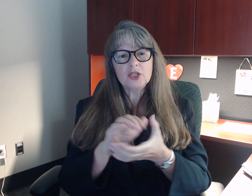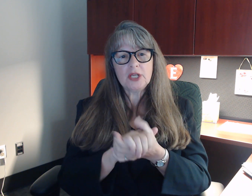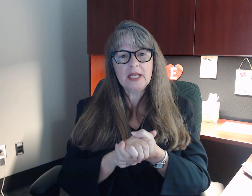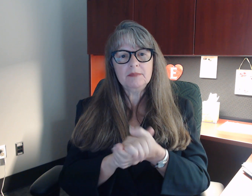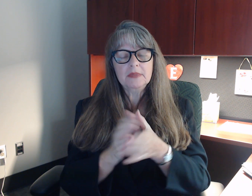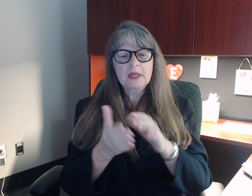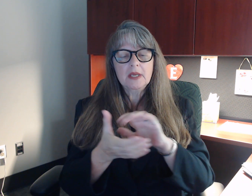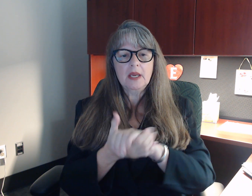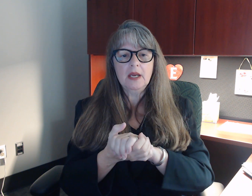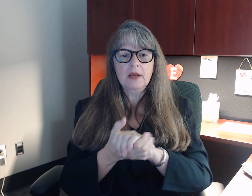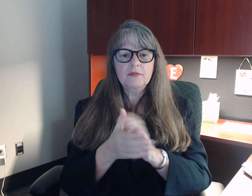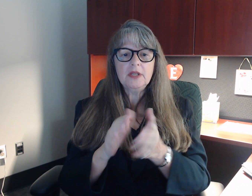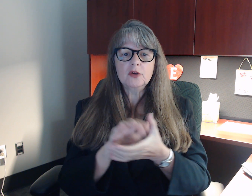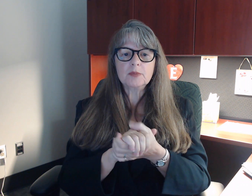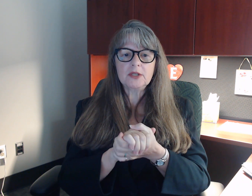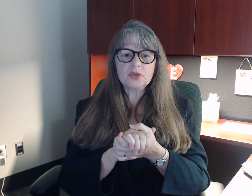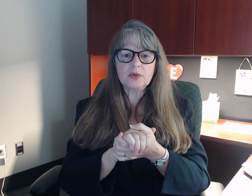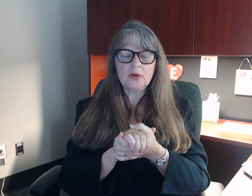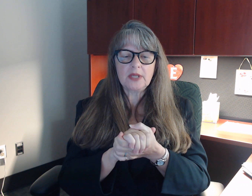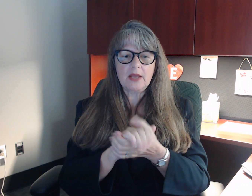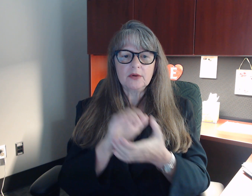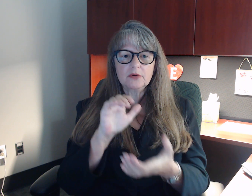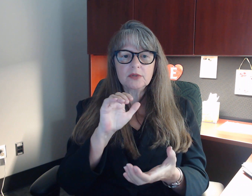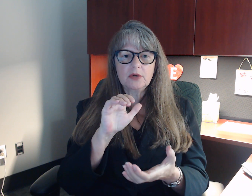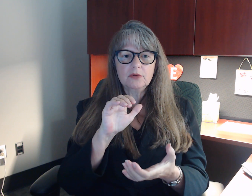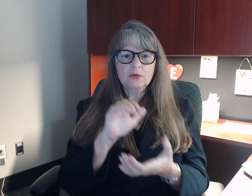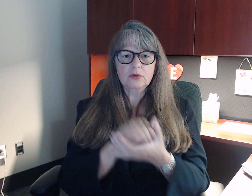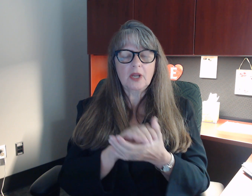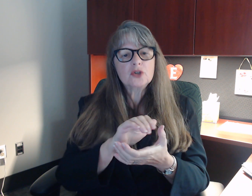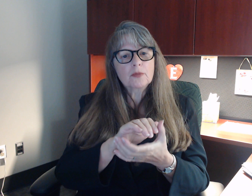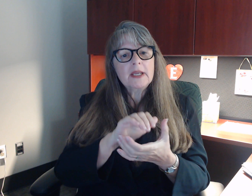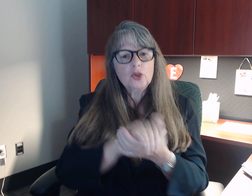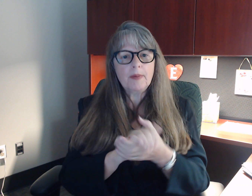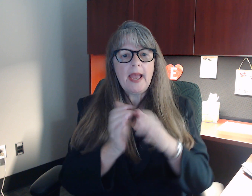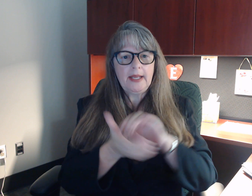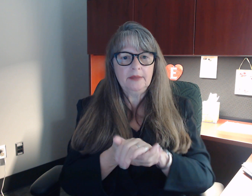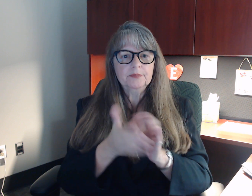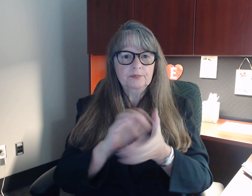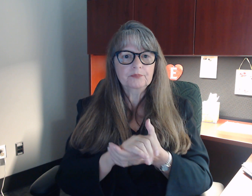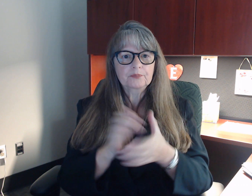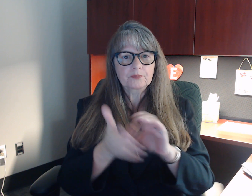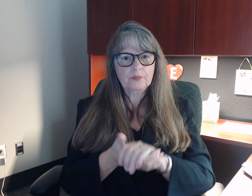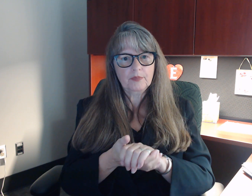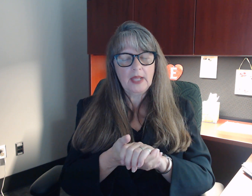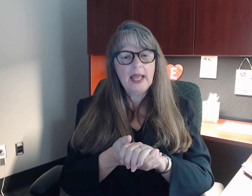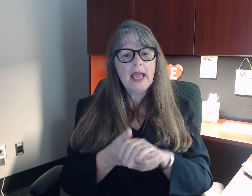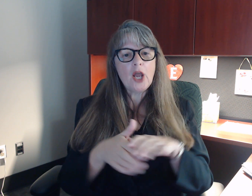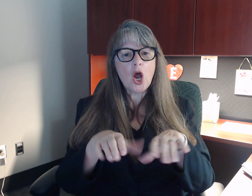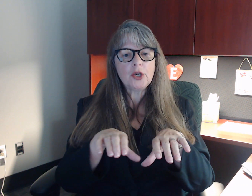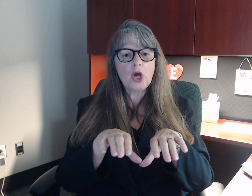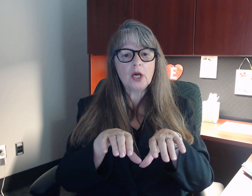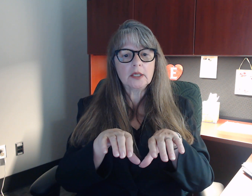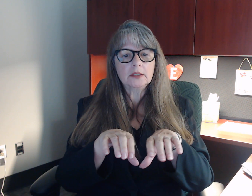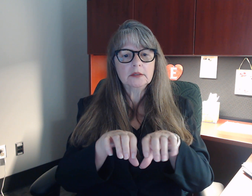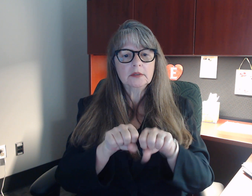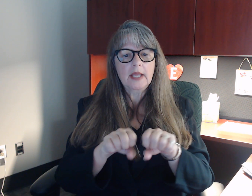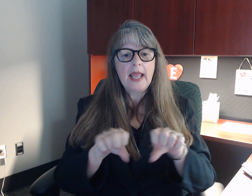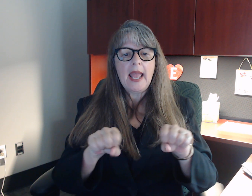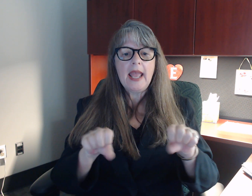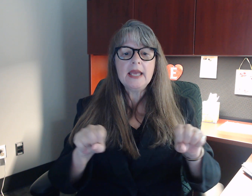shape videos, but let's do it all together. So because you're making your patty, and a hot dog. And if